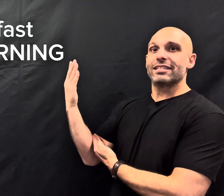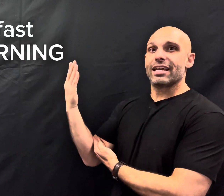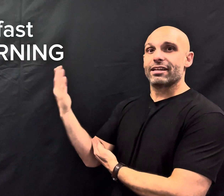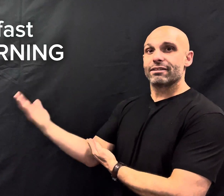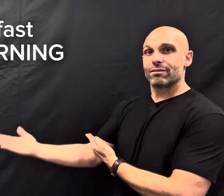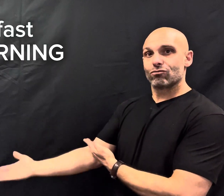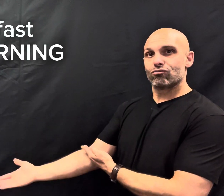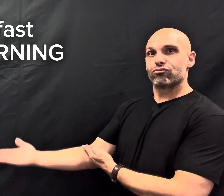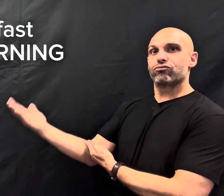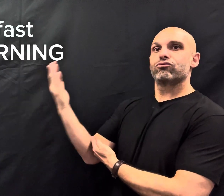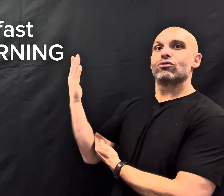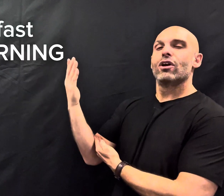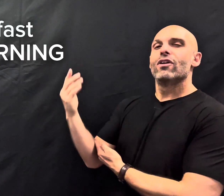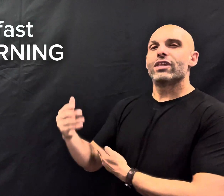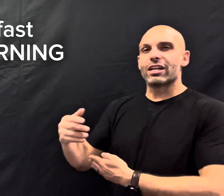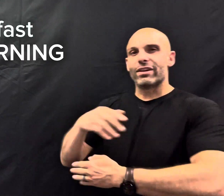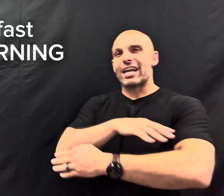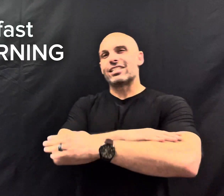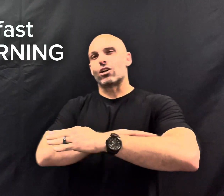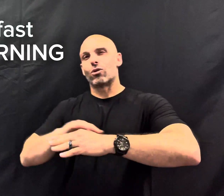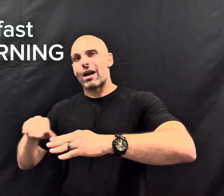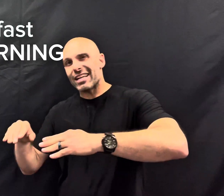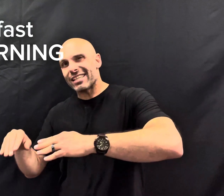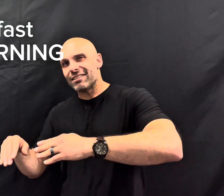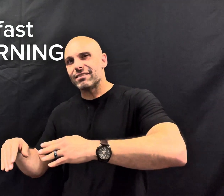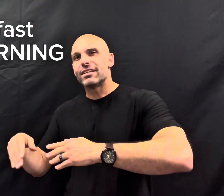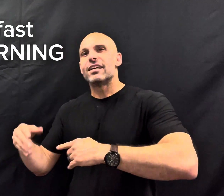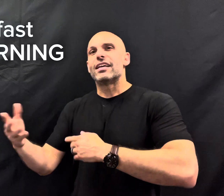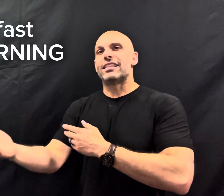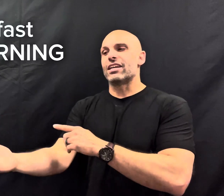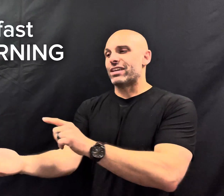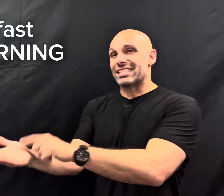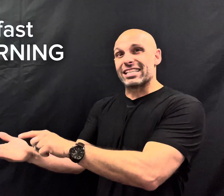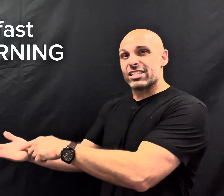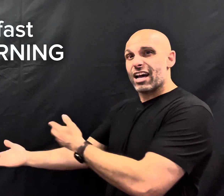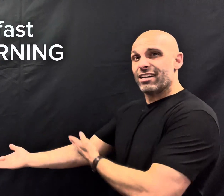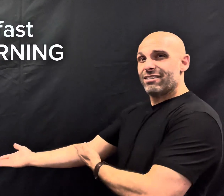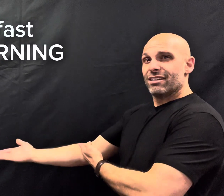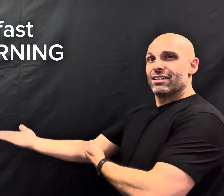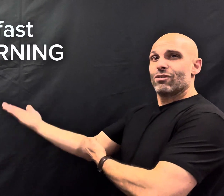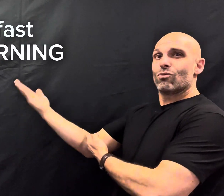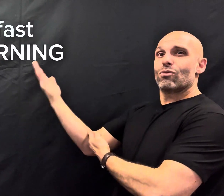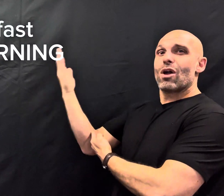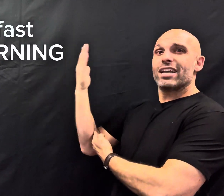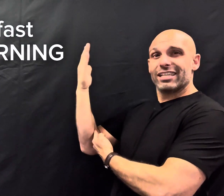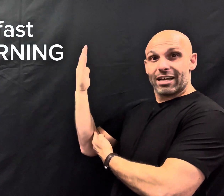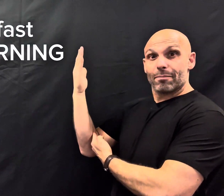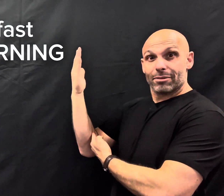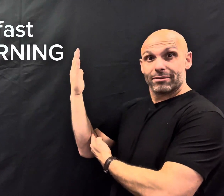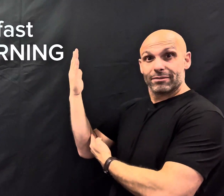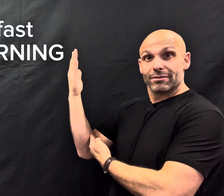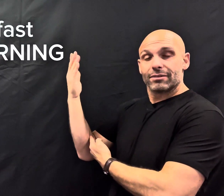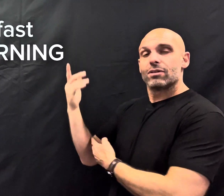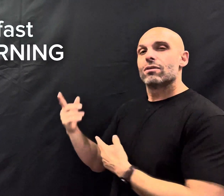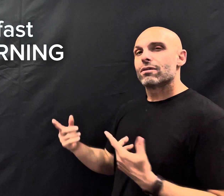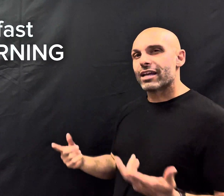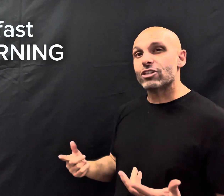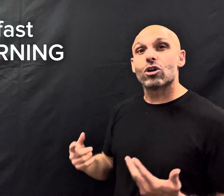hand. Think of it as the horizon and think of it as the sun rising up. Okay, so